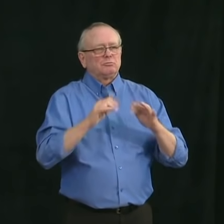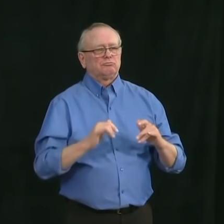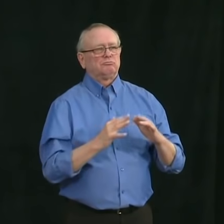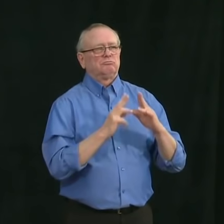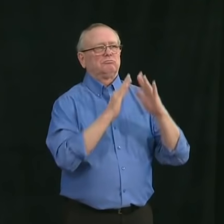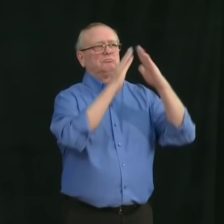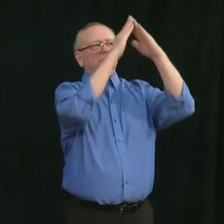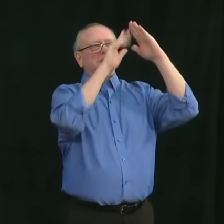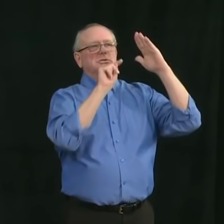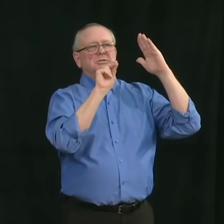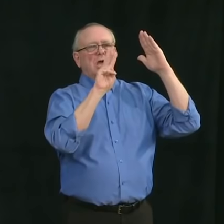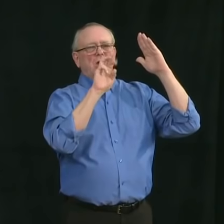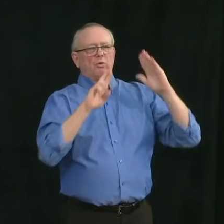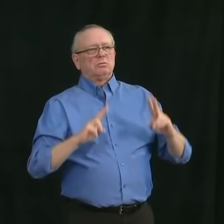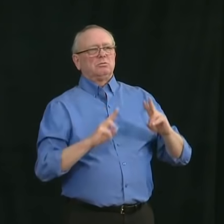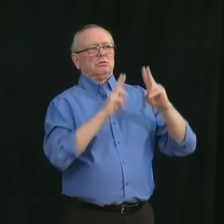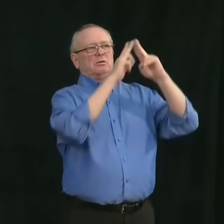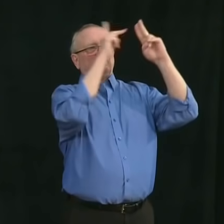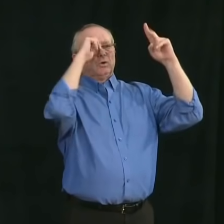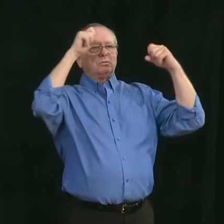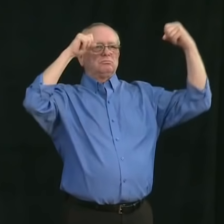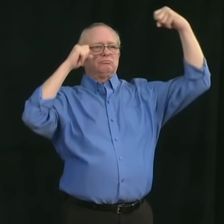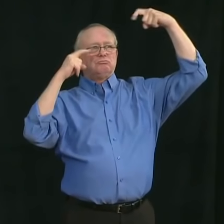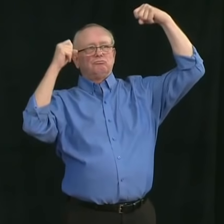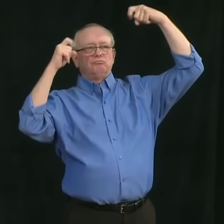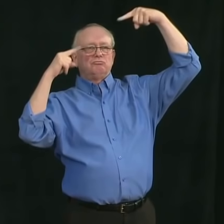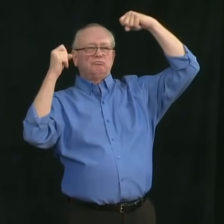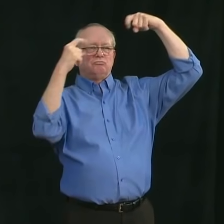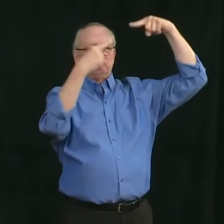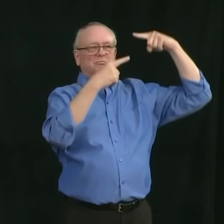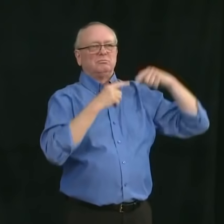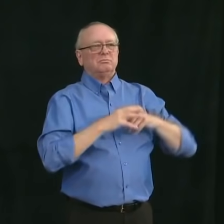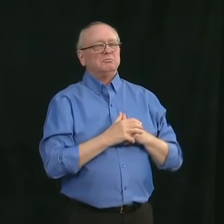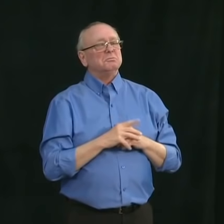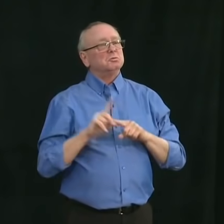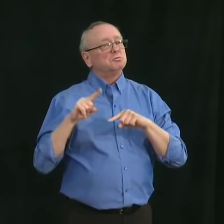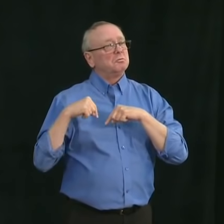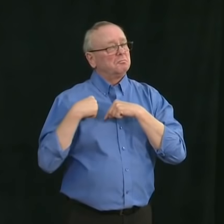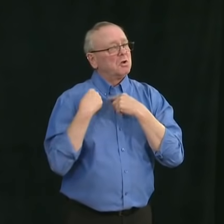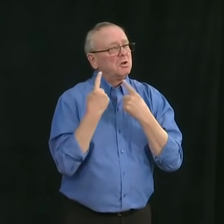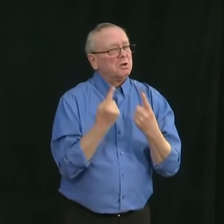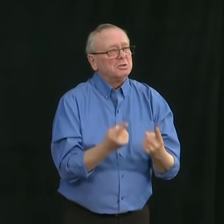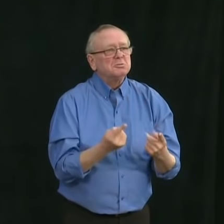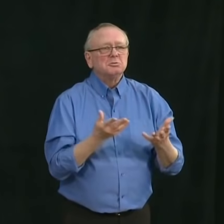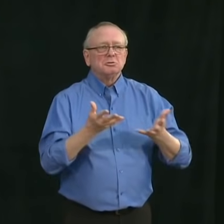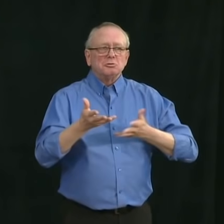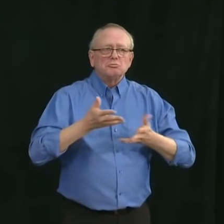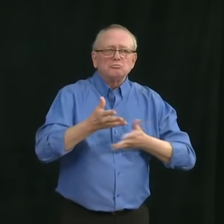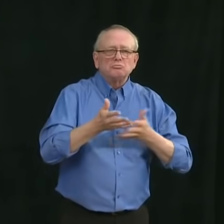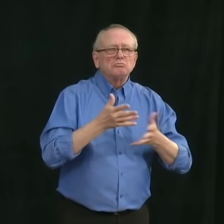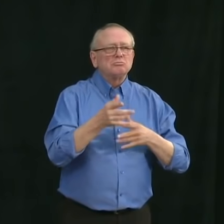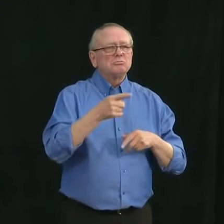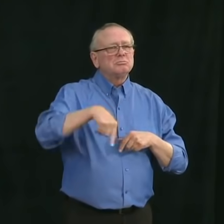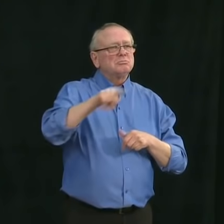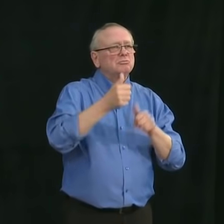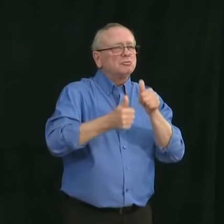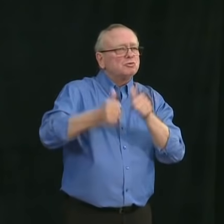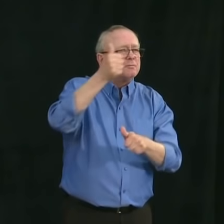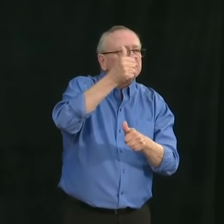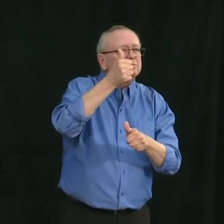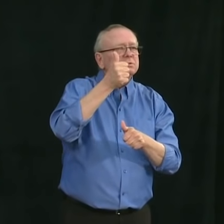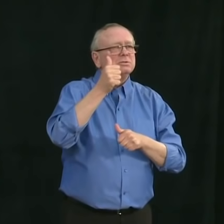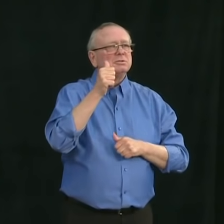communicating throughout the weekend and now into the week with the Bears Paw leadership, including Chief Darcy Dixon, their CEO